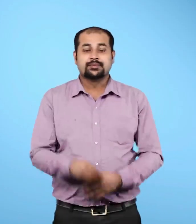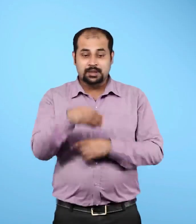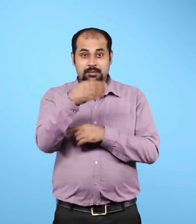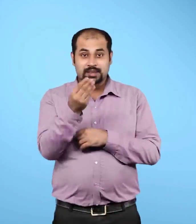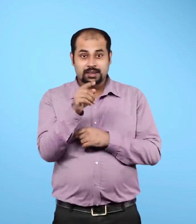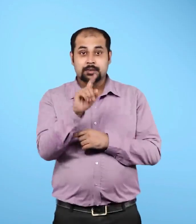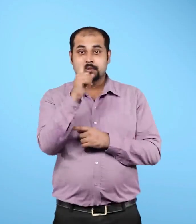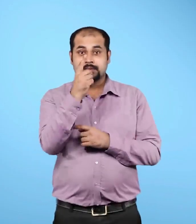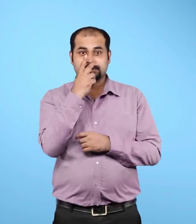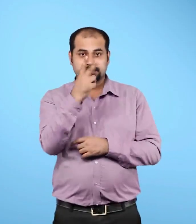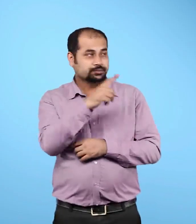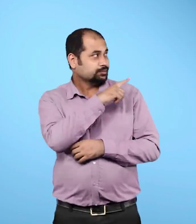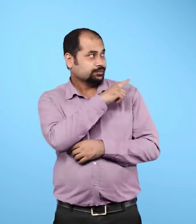Bill 1.